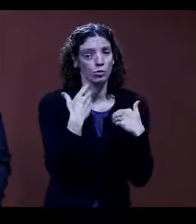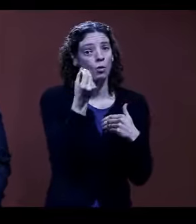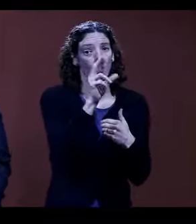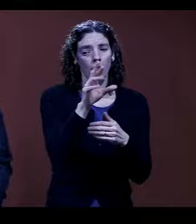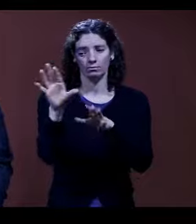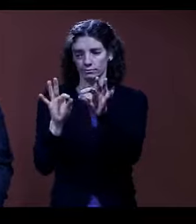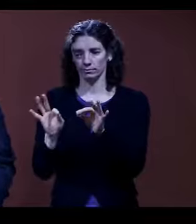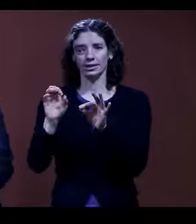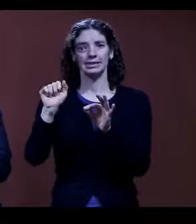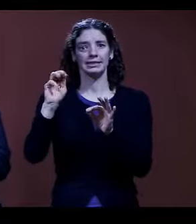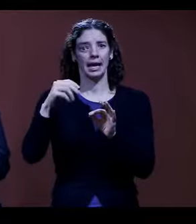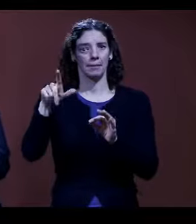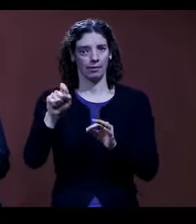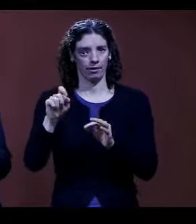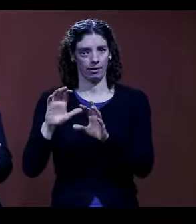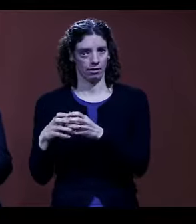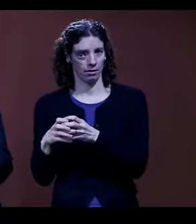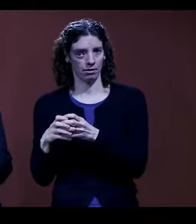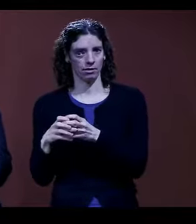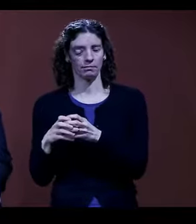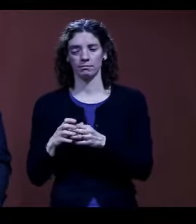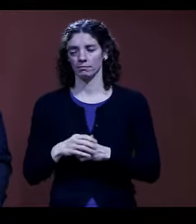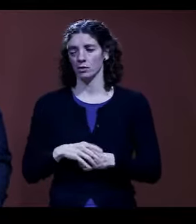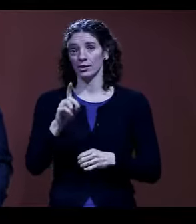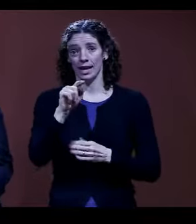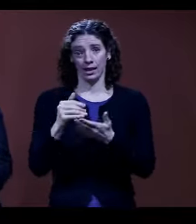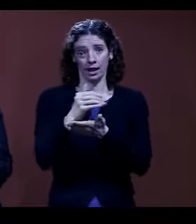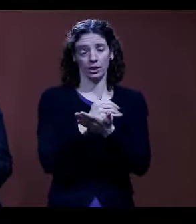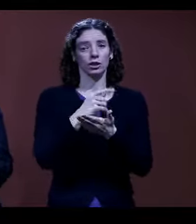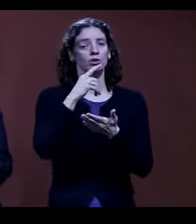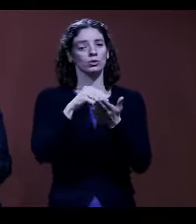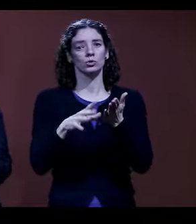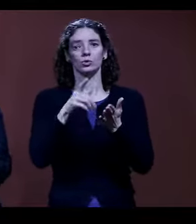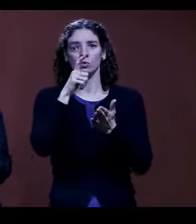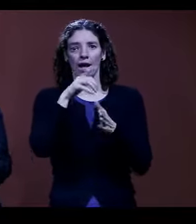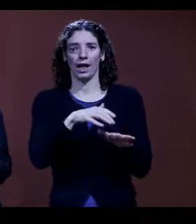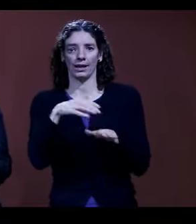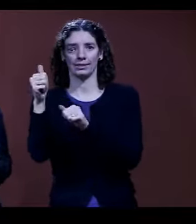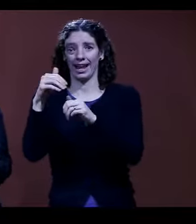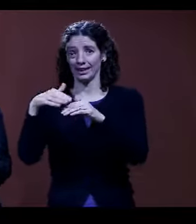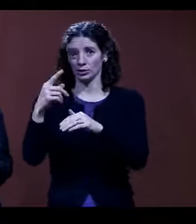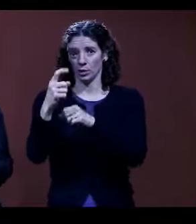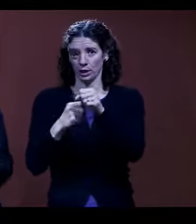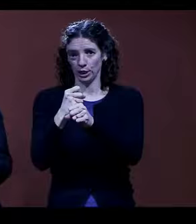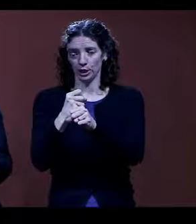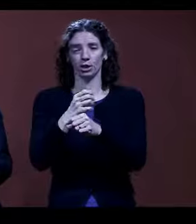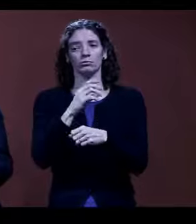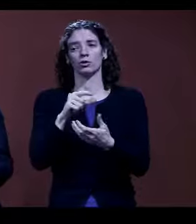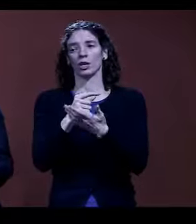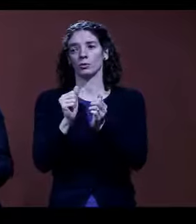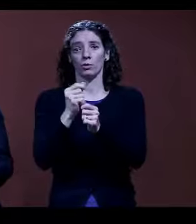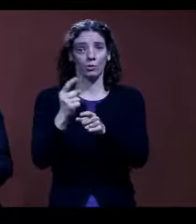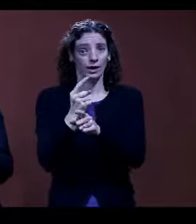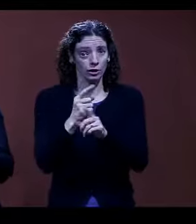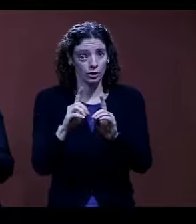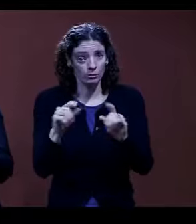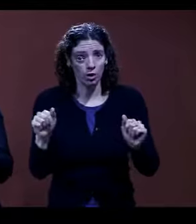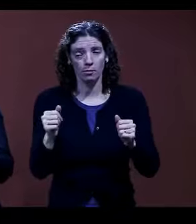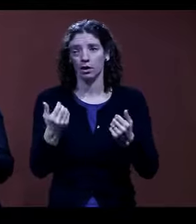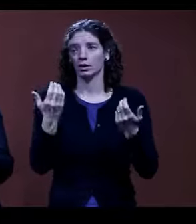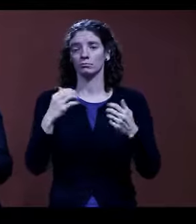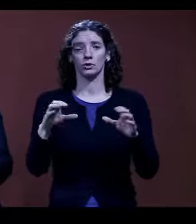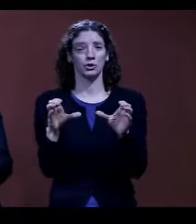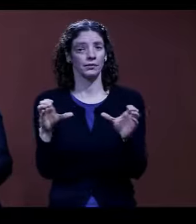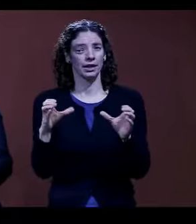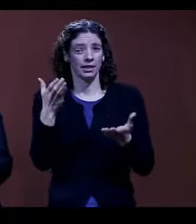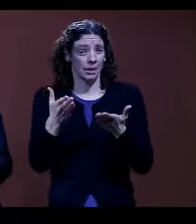collected on youth who exit at least 1 year. They've graduated with a regular diploma or a certificate or any other. They